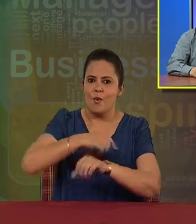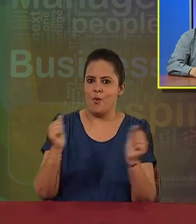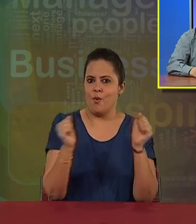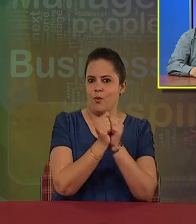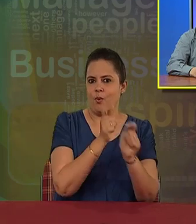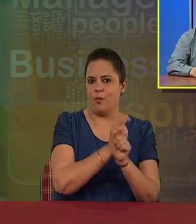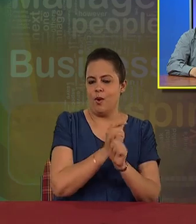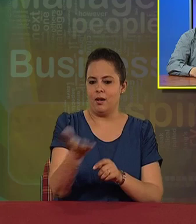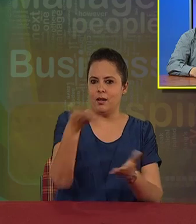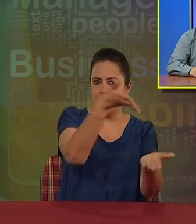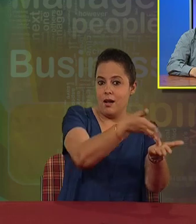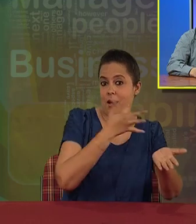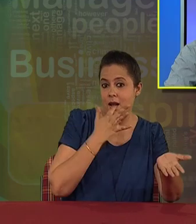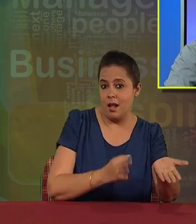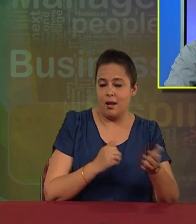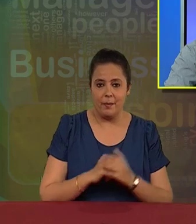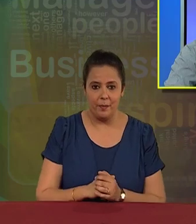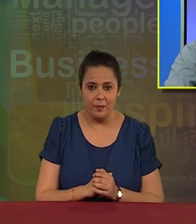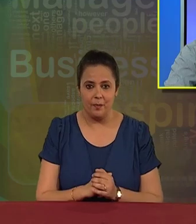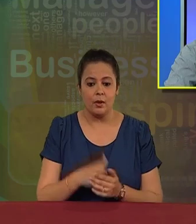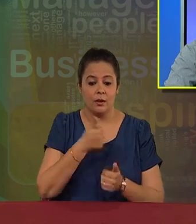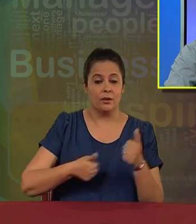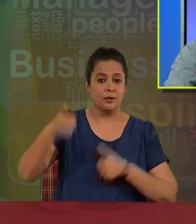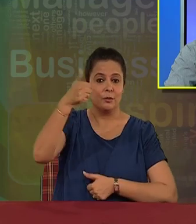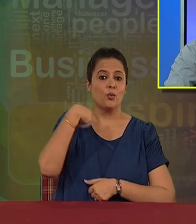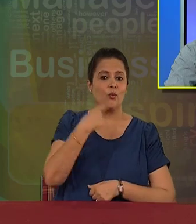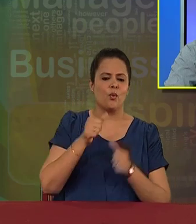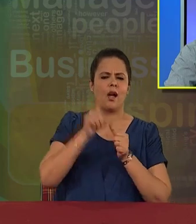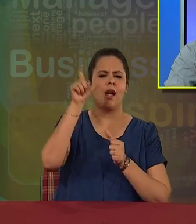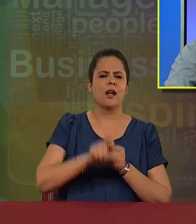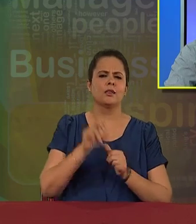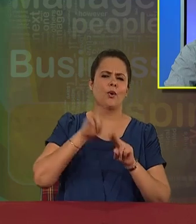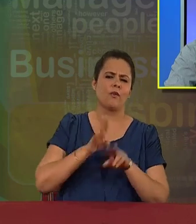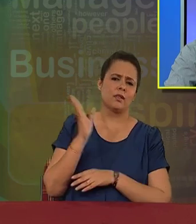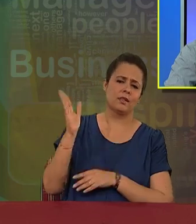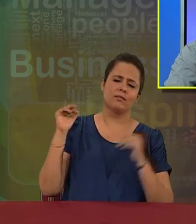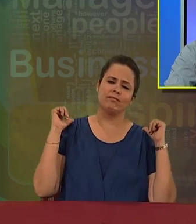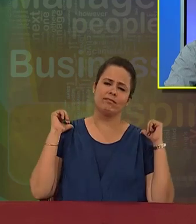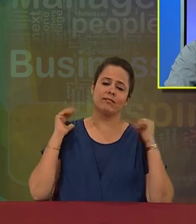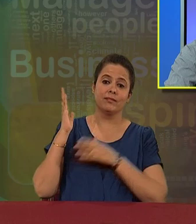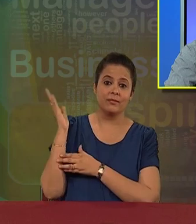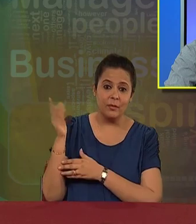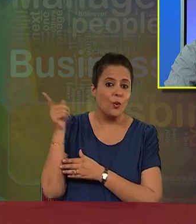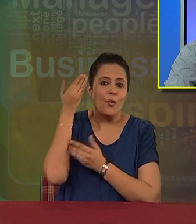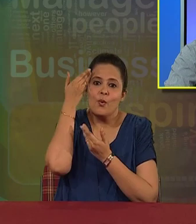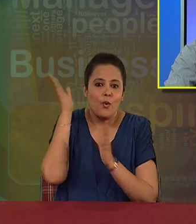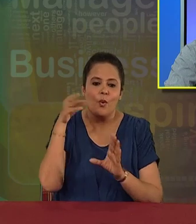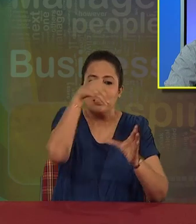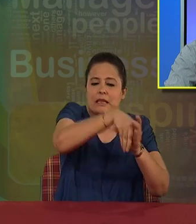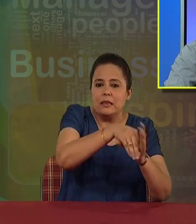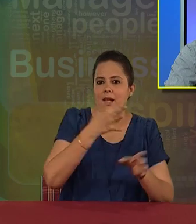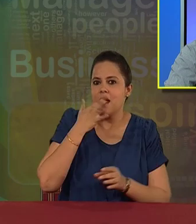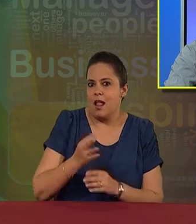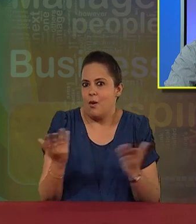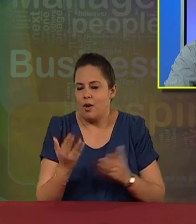are all the time present in the plant. And the superiors who are sitting in AC offices, they don't know what are the requirements in the